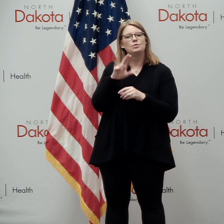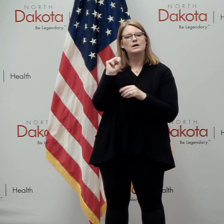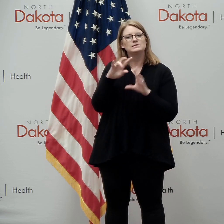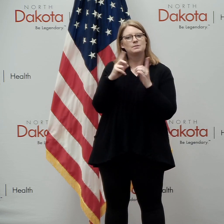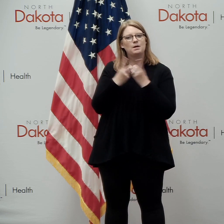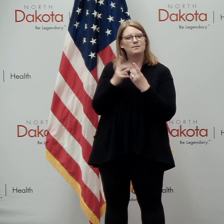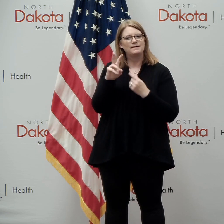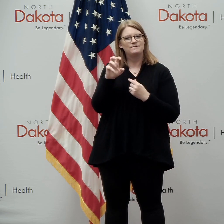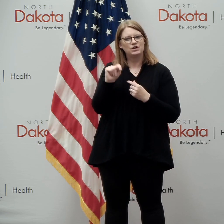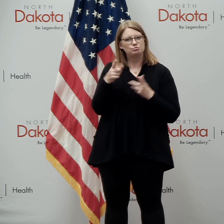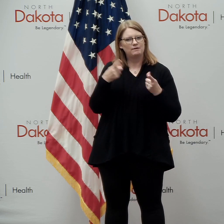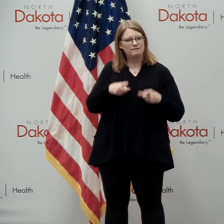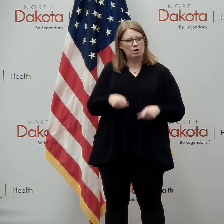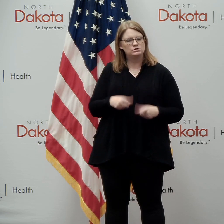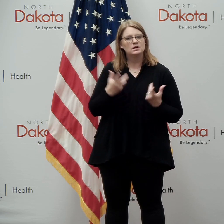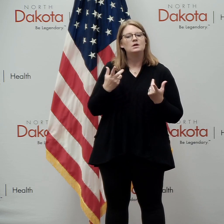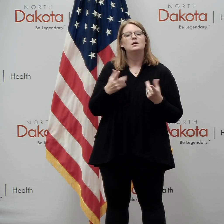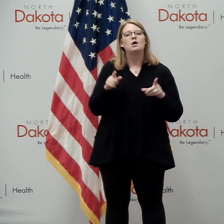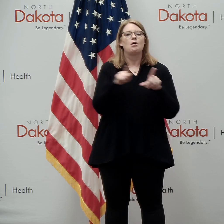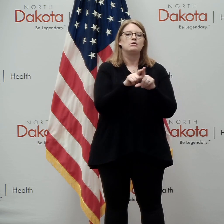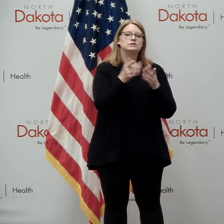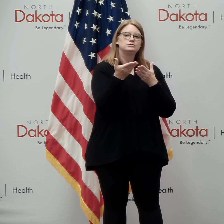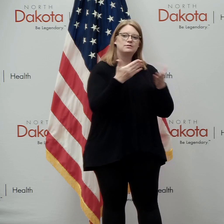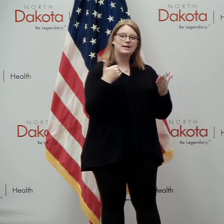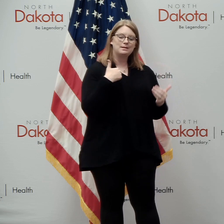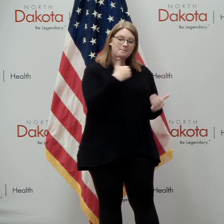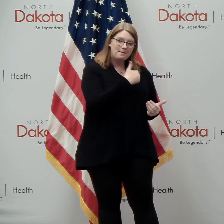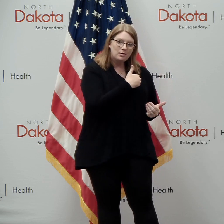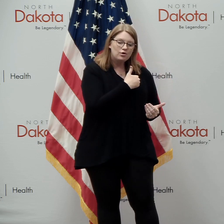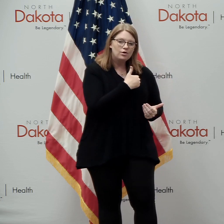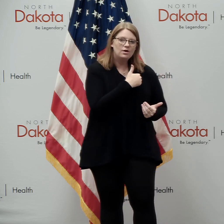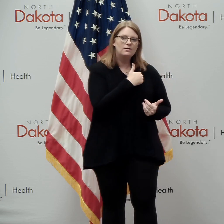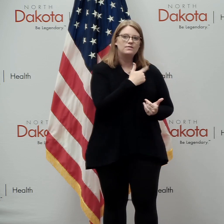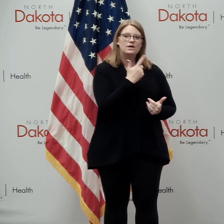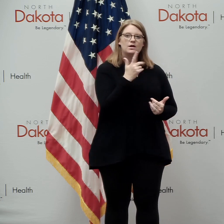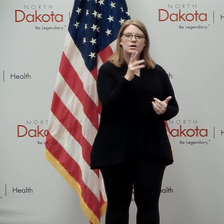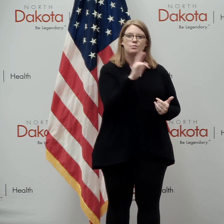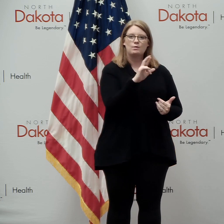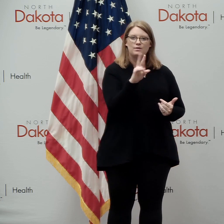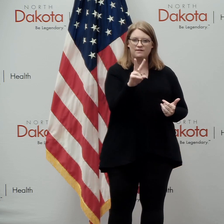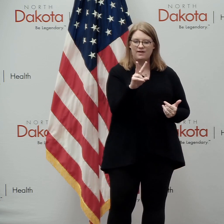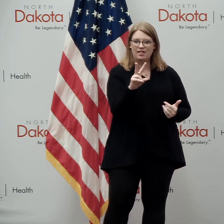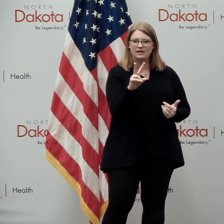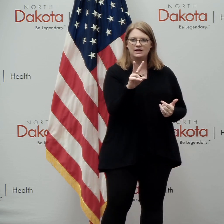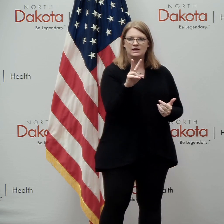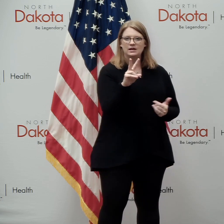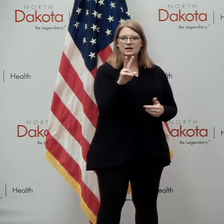of Veteran Affairs. He has also served as a member of the Red River Valley